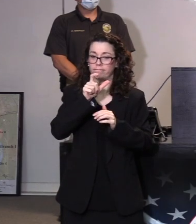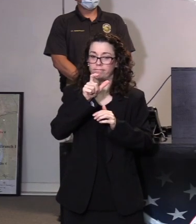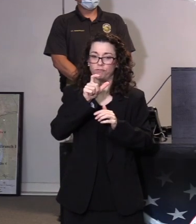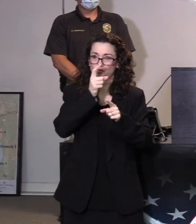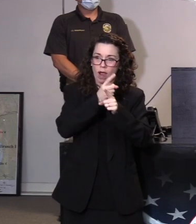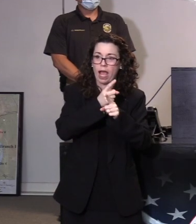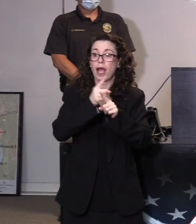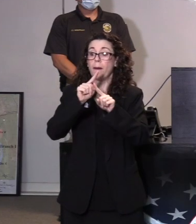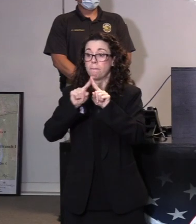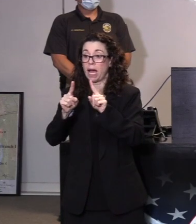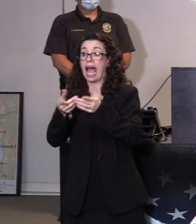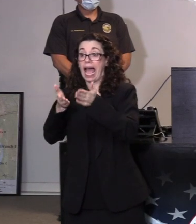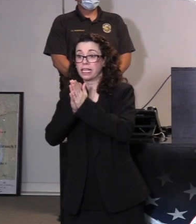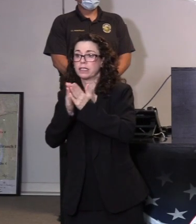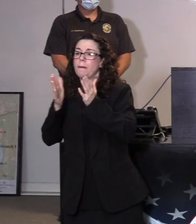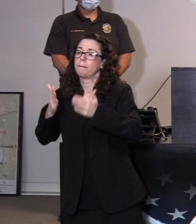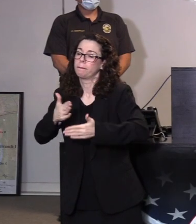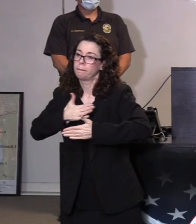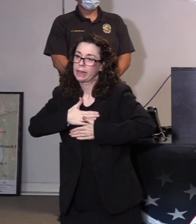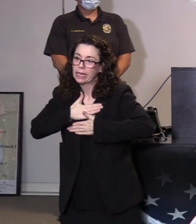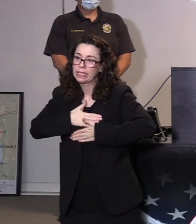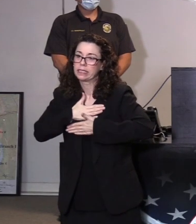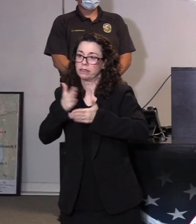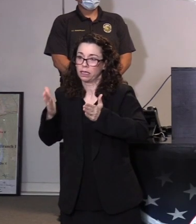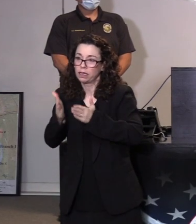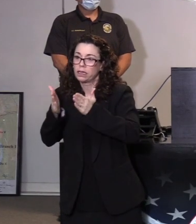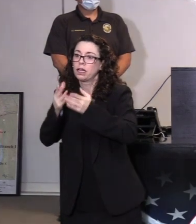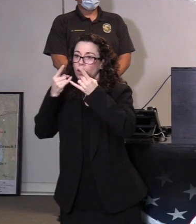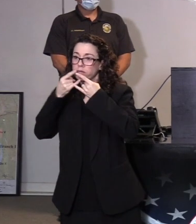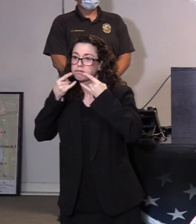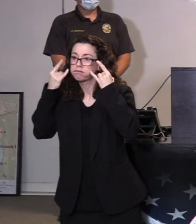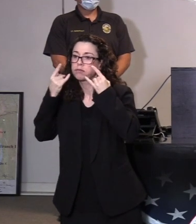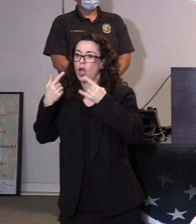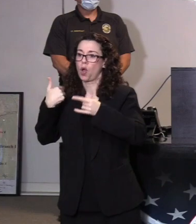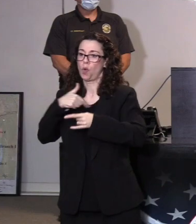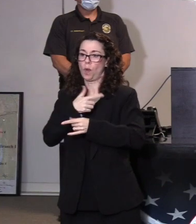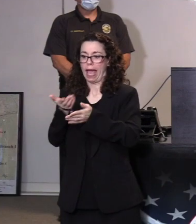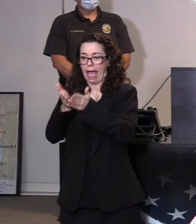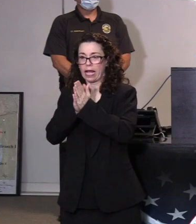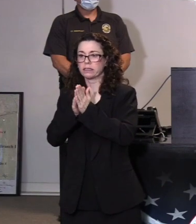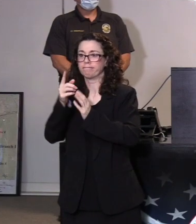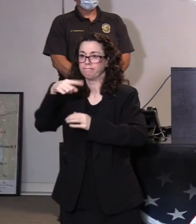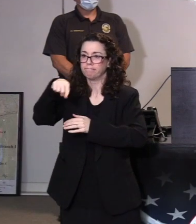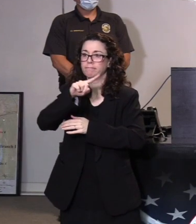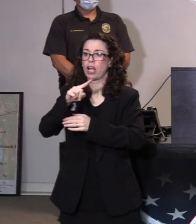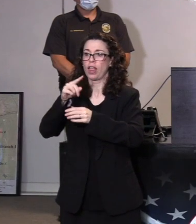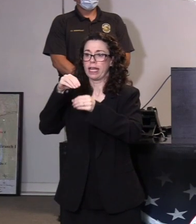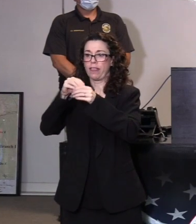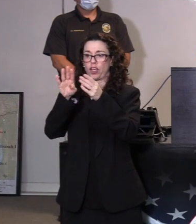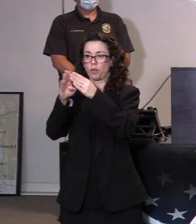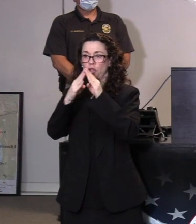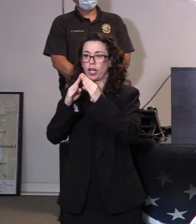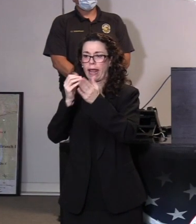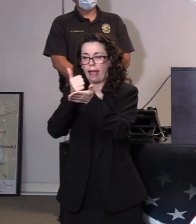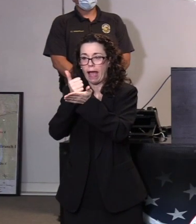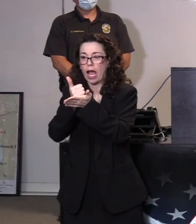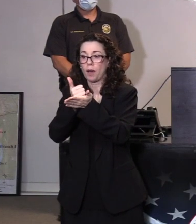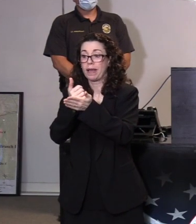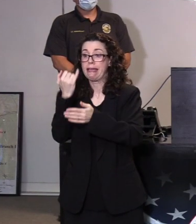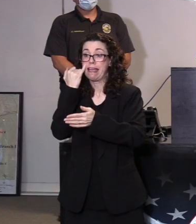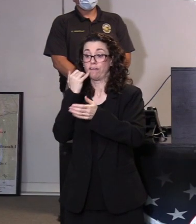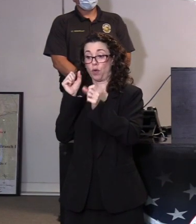ask the citizens and businesses of this county to do the same thing. Stand strong together, and we will get through